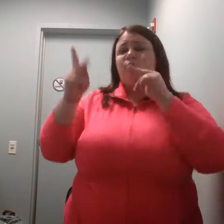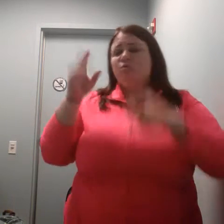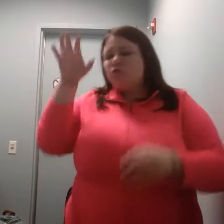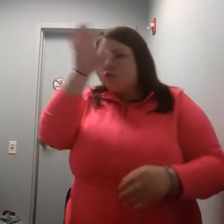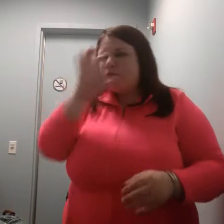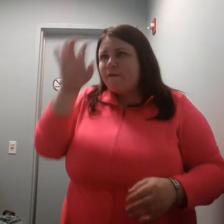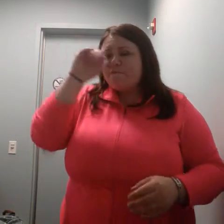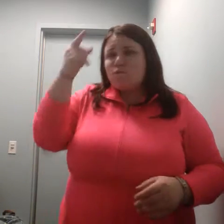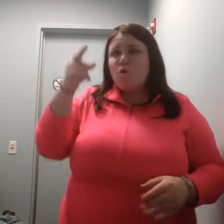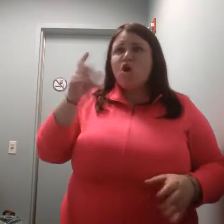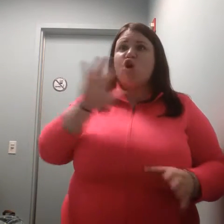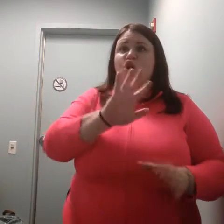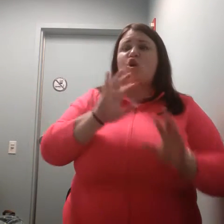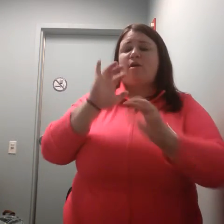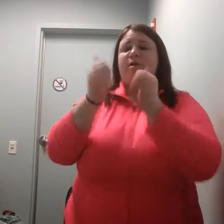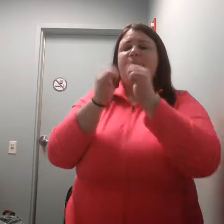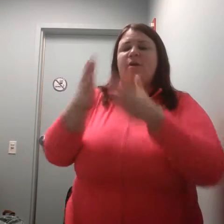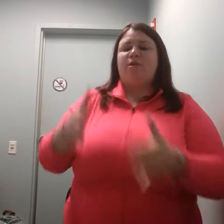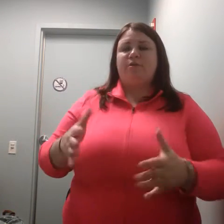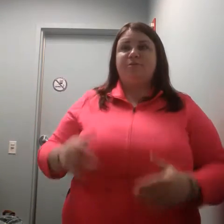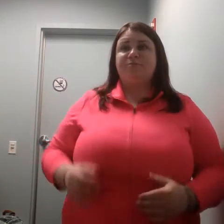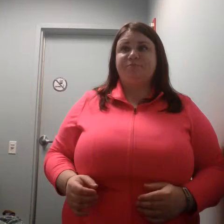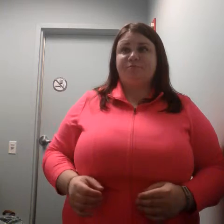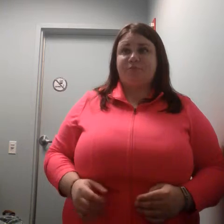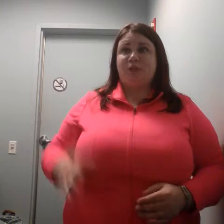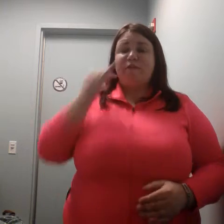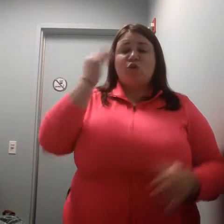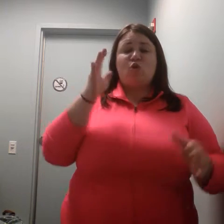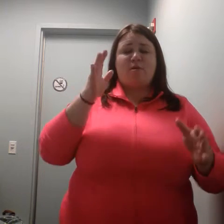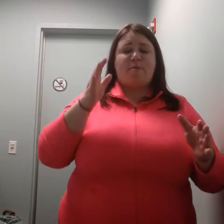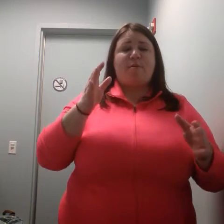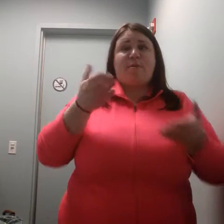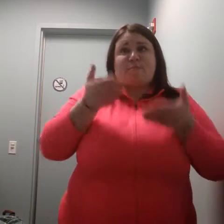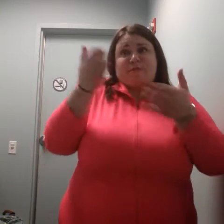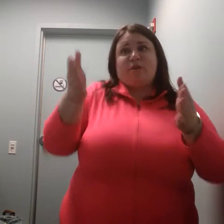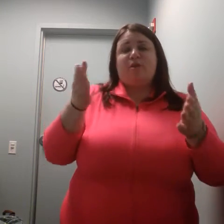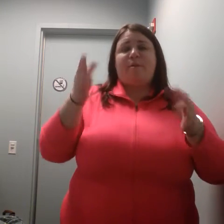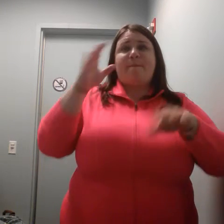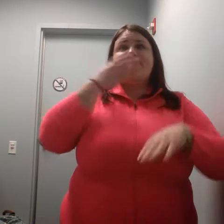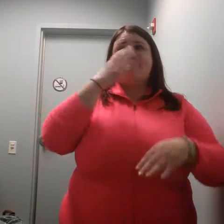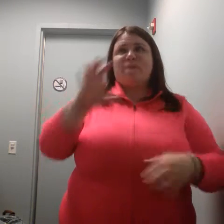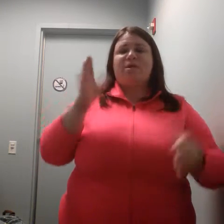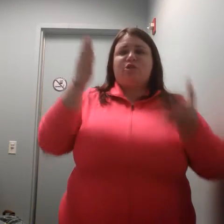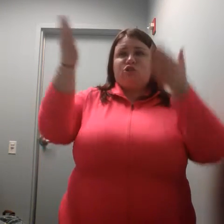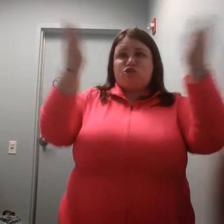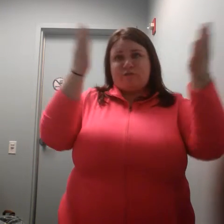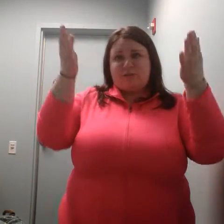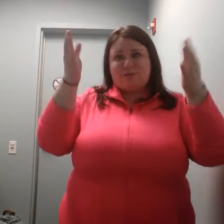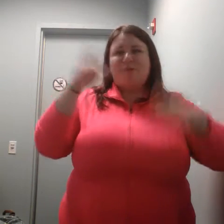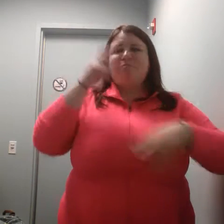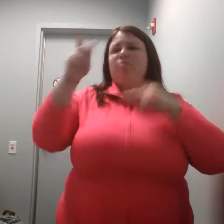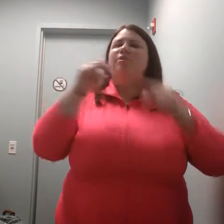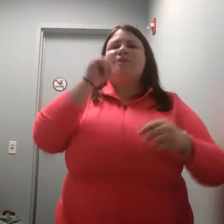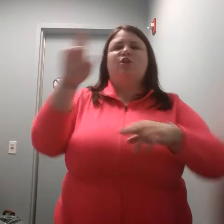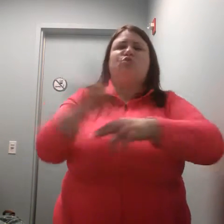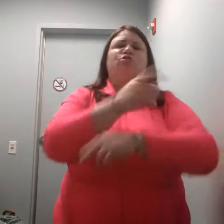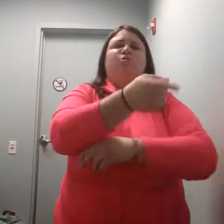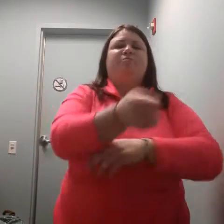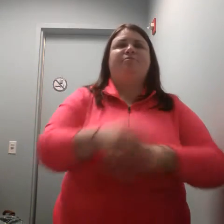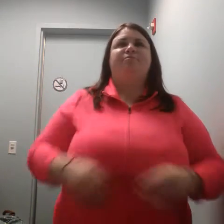if you're producing a bad quality product or providing a bad service for people, people aren't going to use you. Now, I'm going to stick with Becky. We're going to try and make Becky feel a little